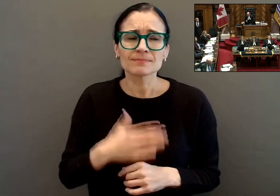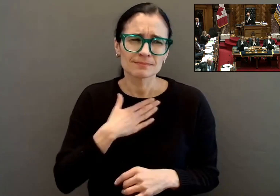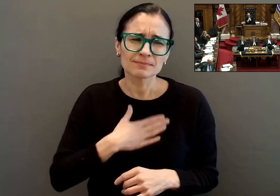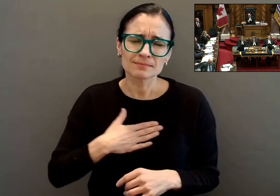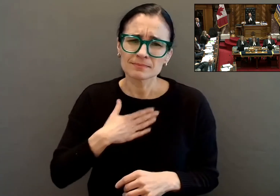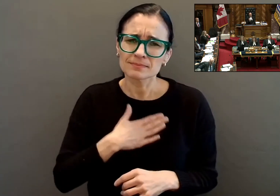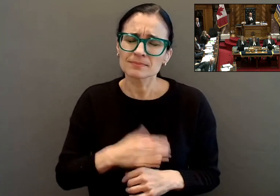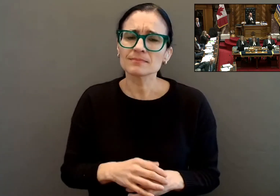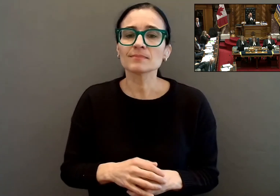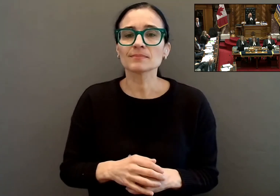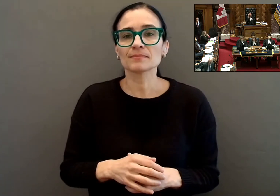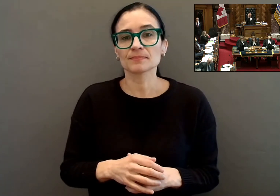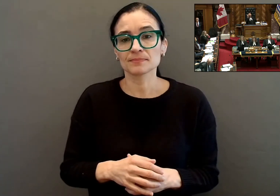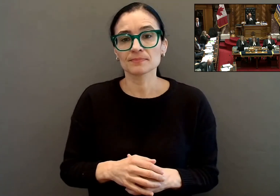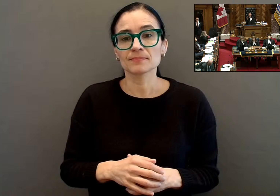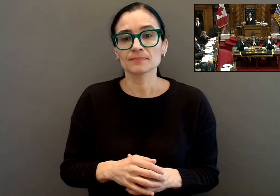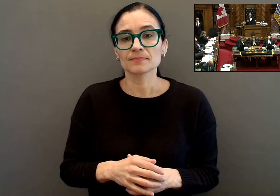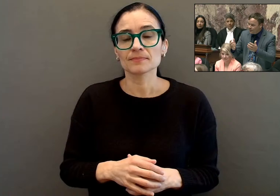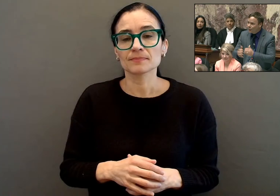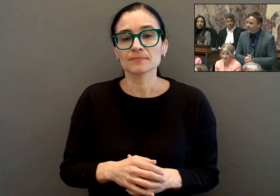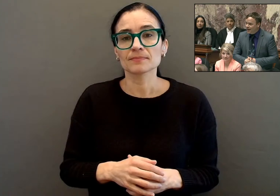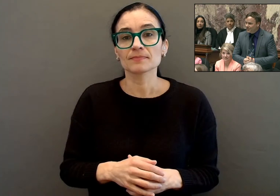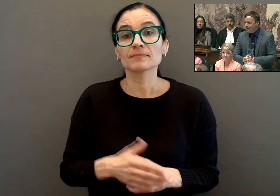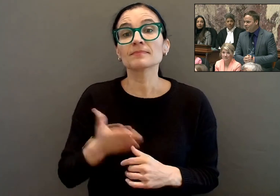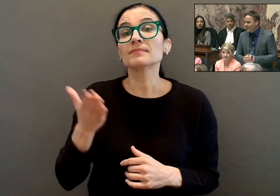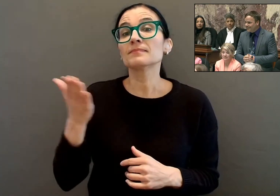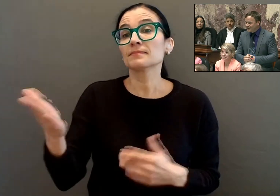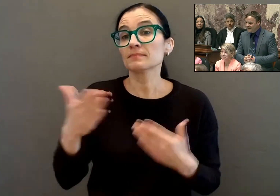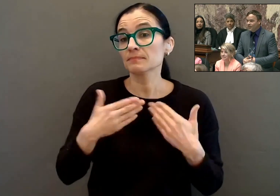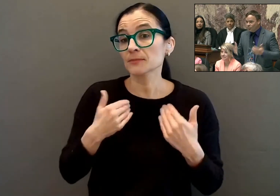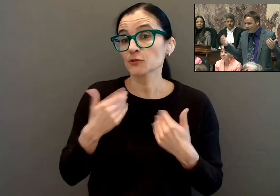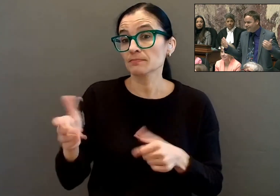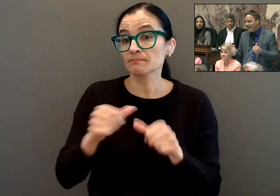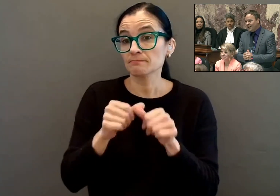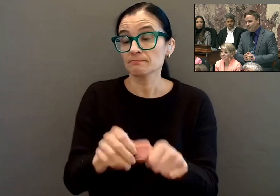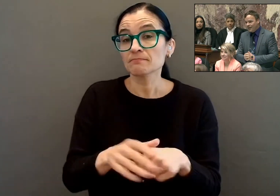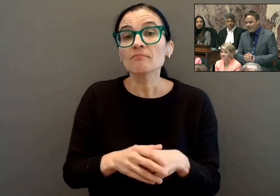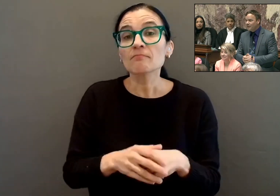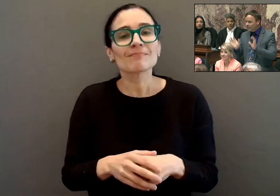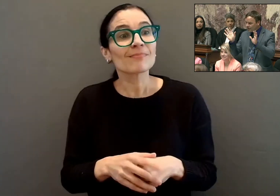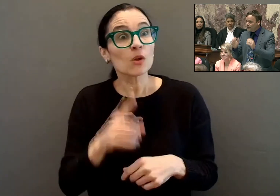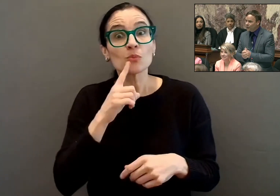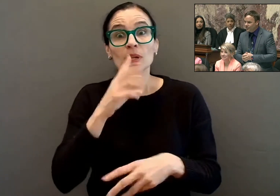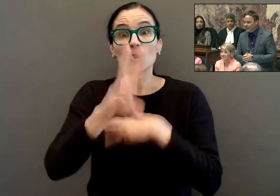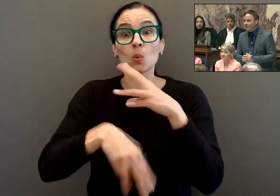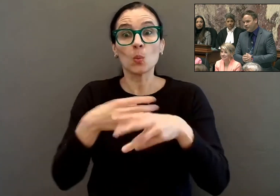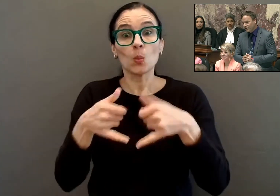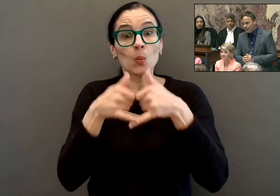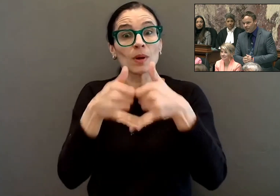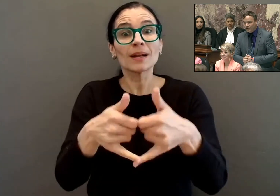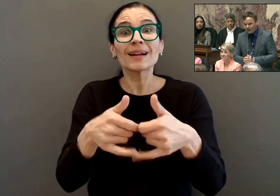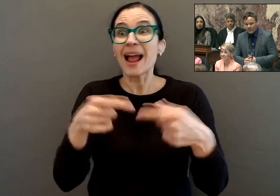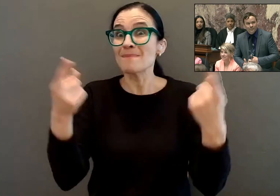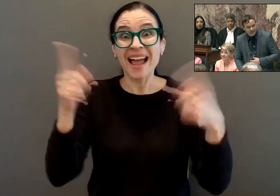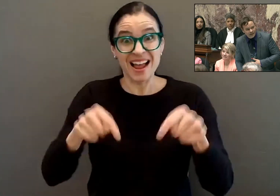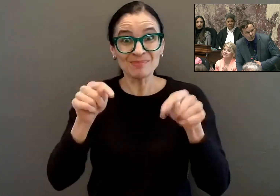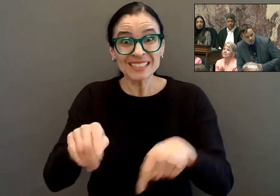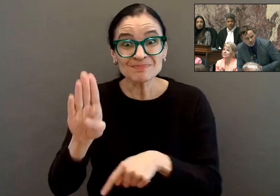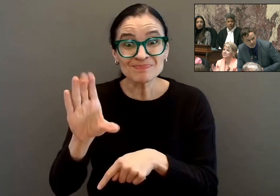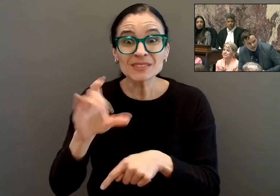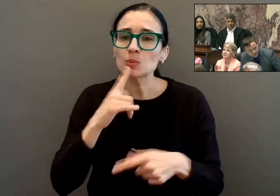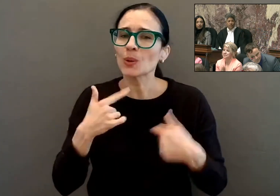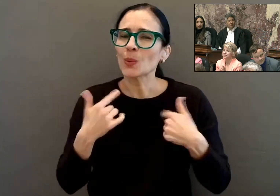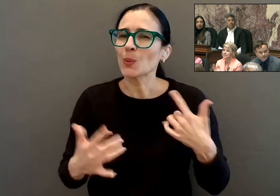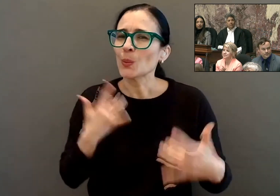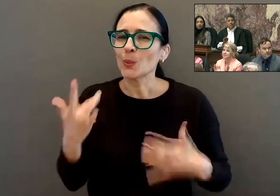done? Thank you. I'd just say World Cup's coming to BC. We're excited about it. It's unfortunate the Conservatives aren't. Thank you,